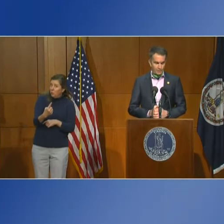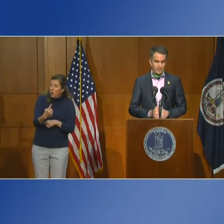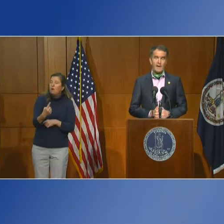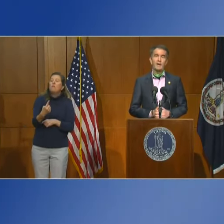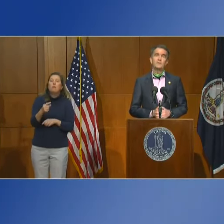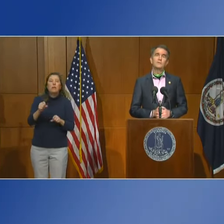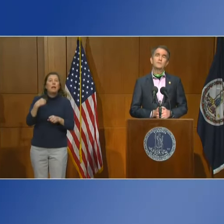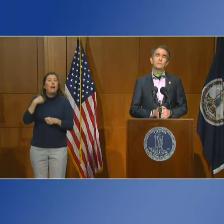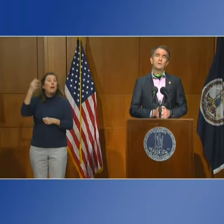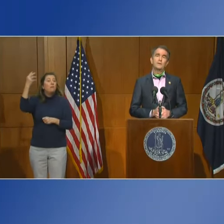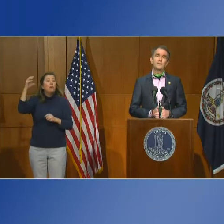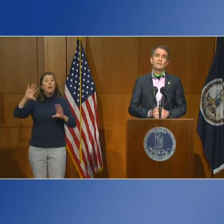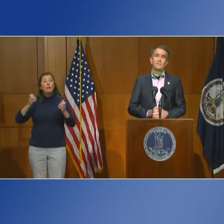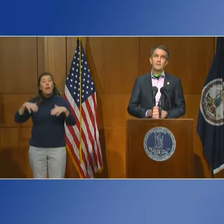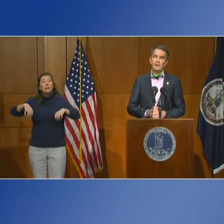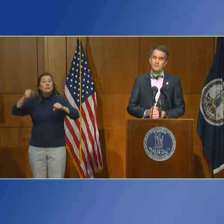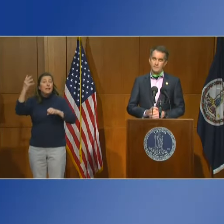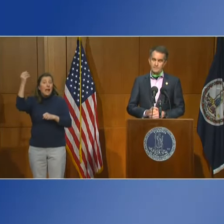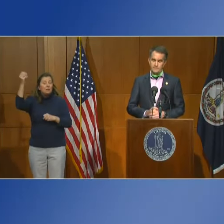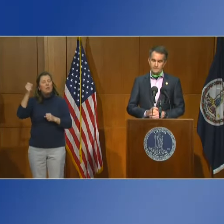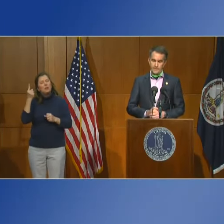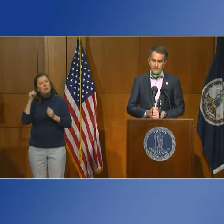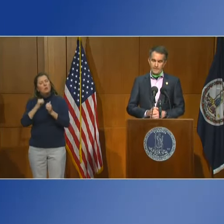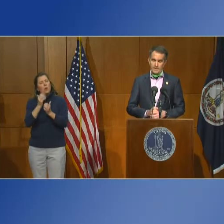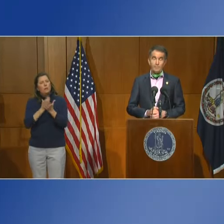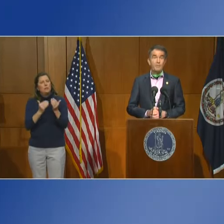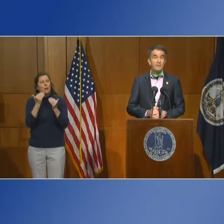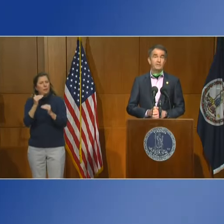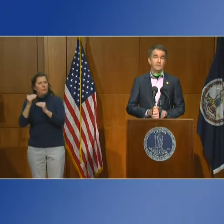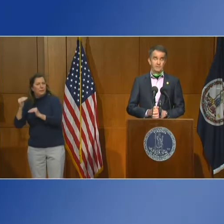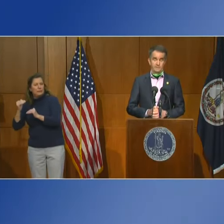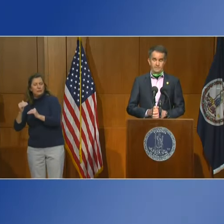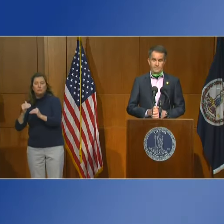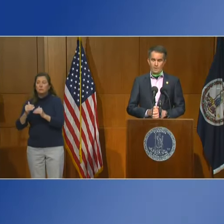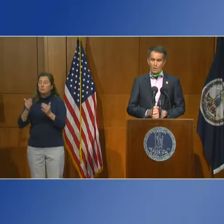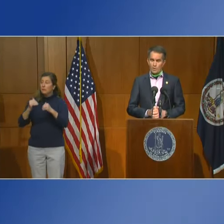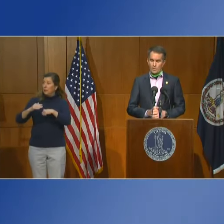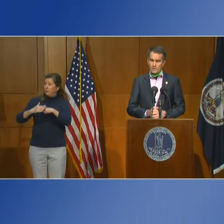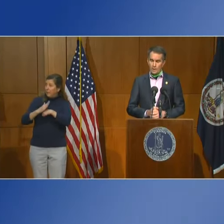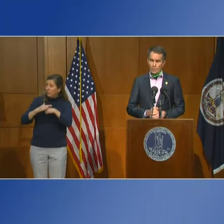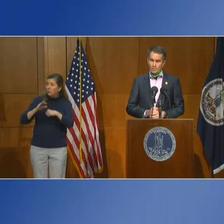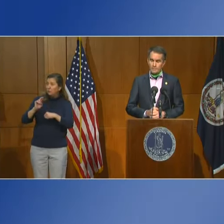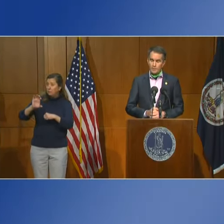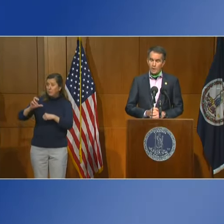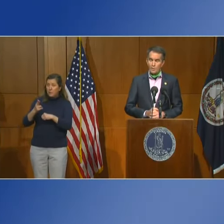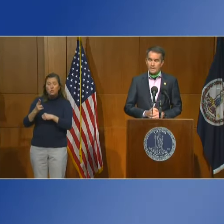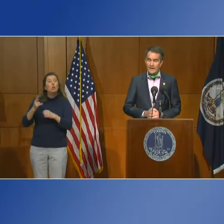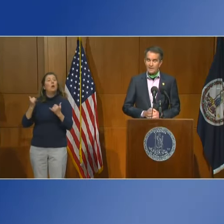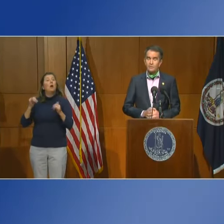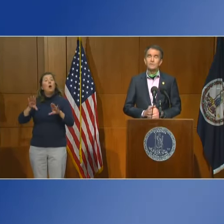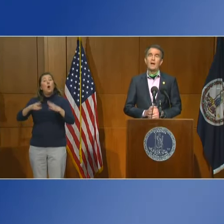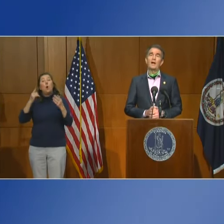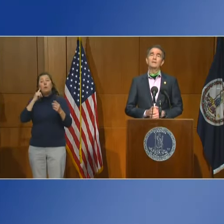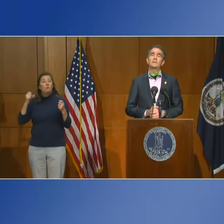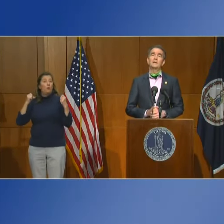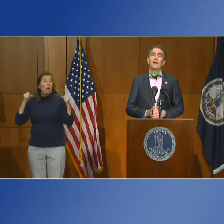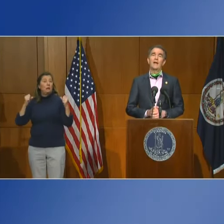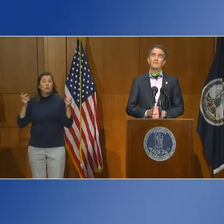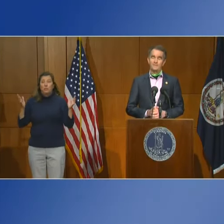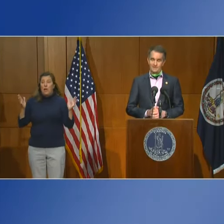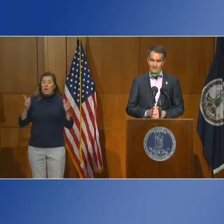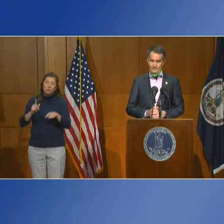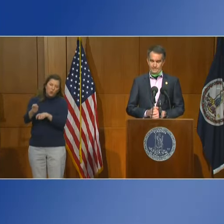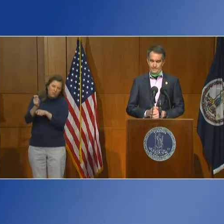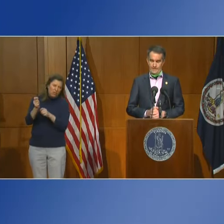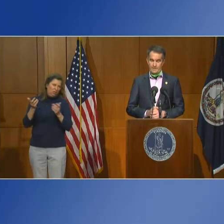allow outdoor classes with limitations. Beaches are currently open for only exercise